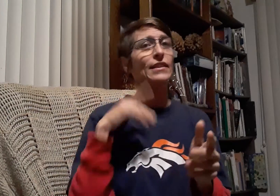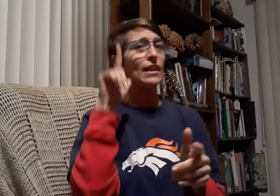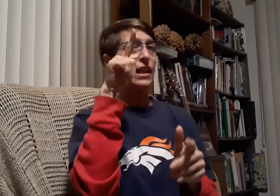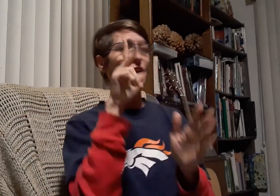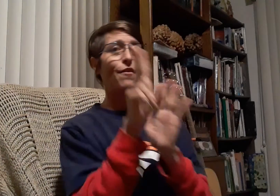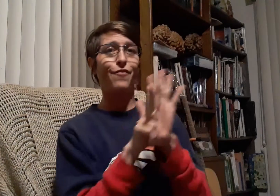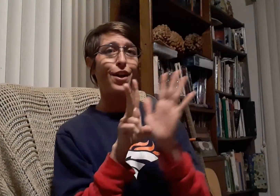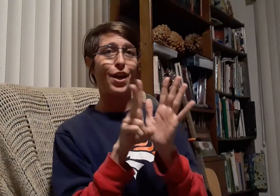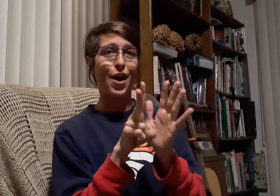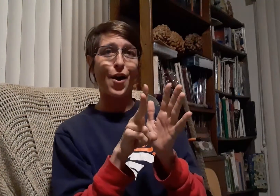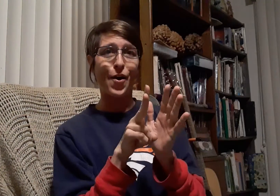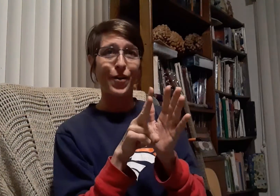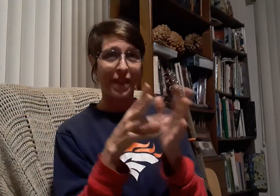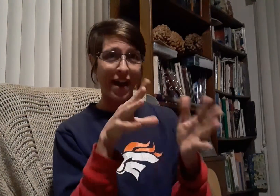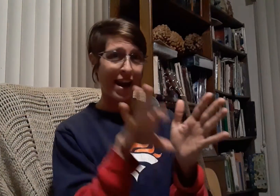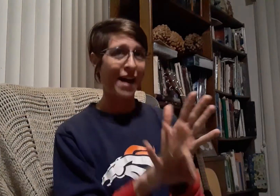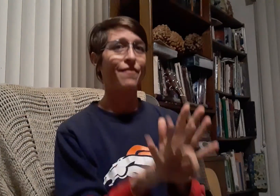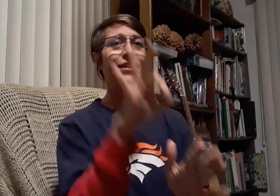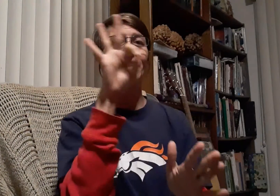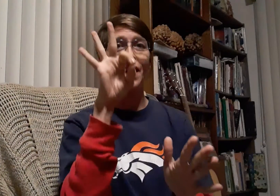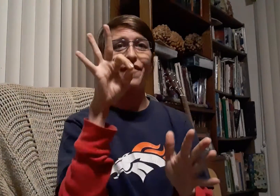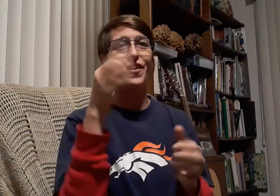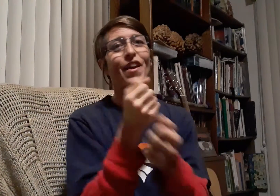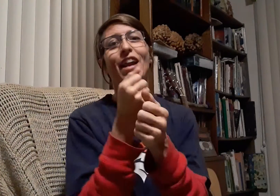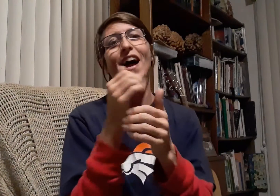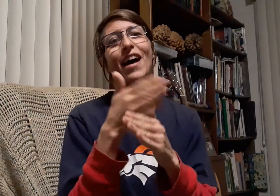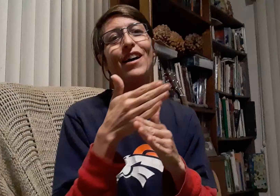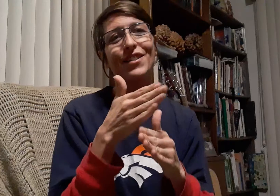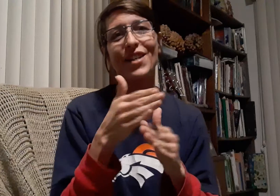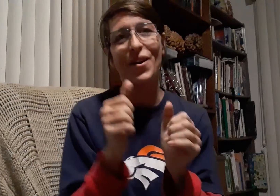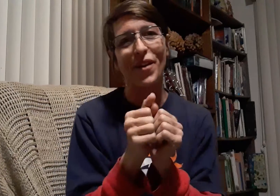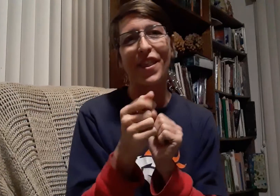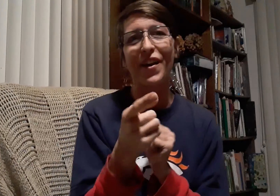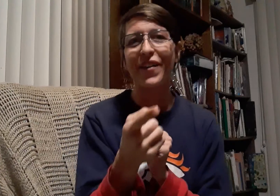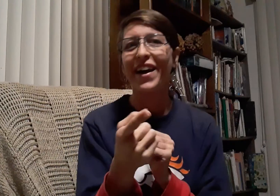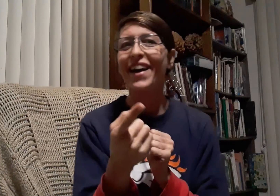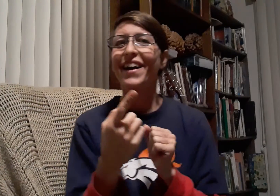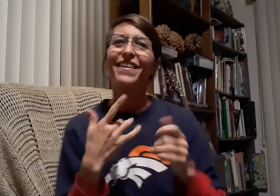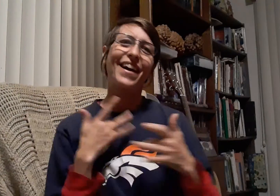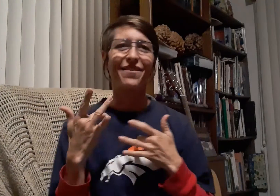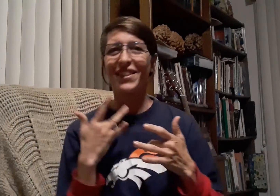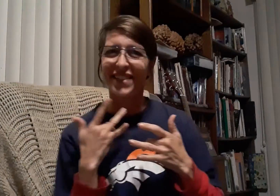in a later video that I've discovered that I'll share with you. Kind of excited.